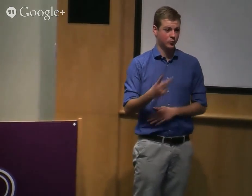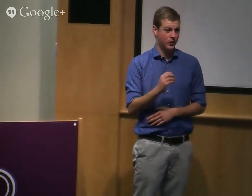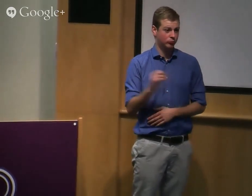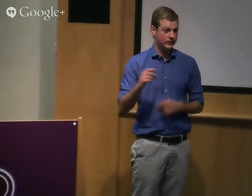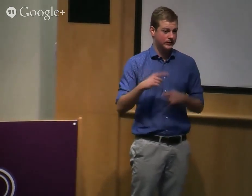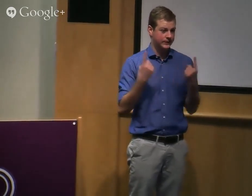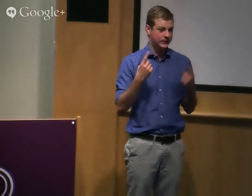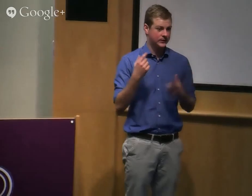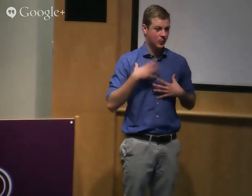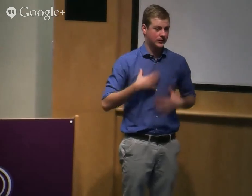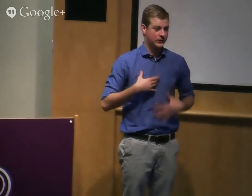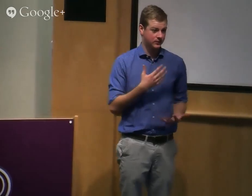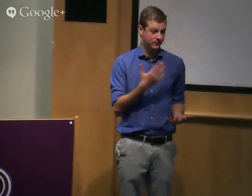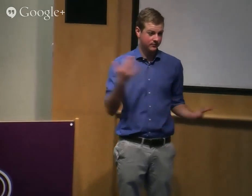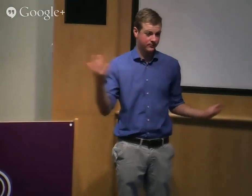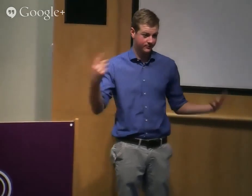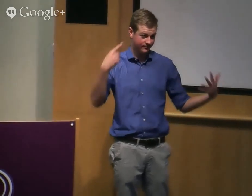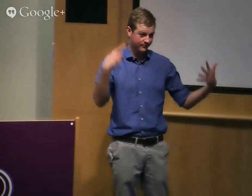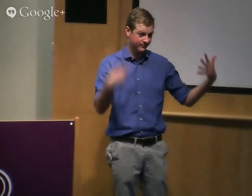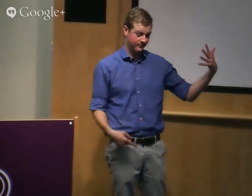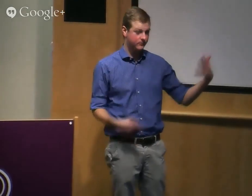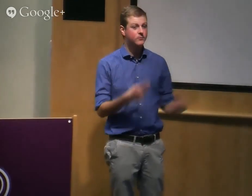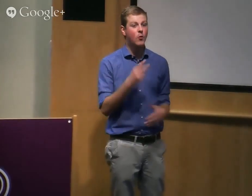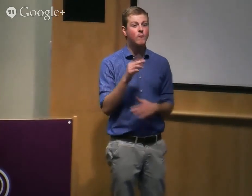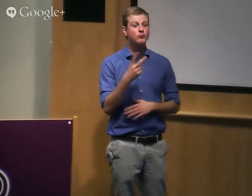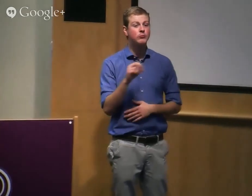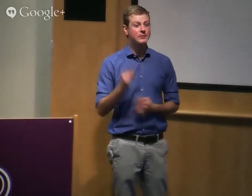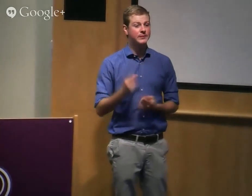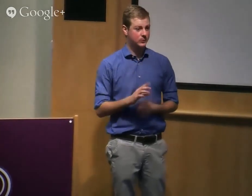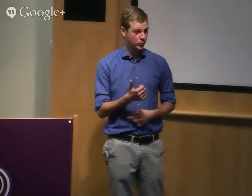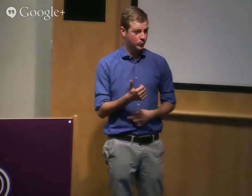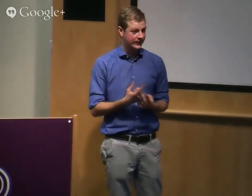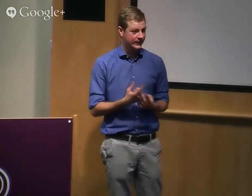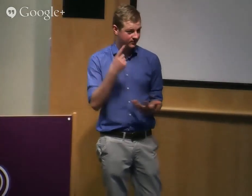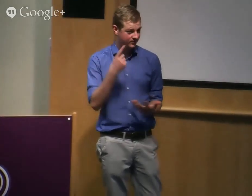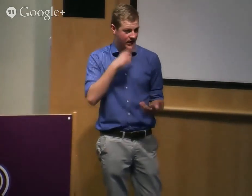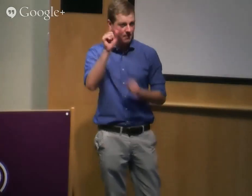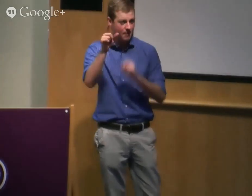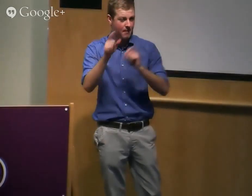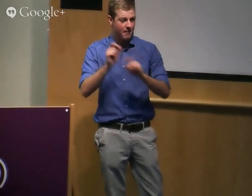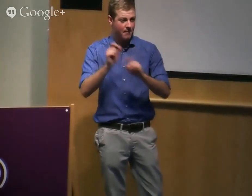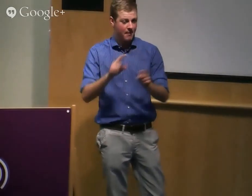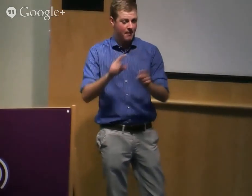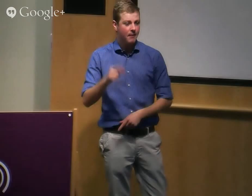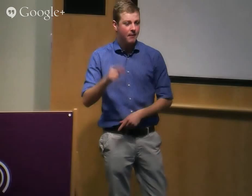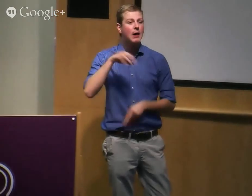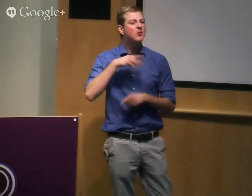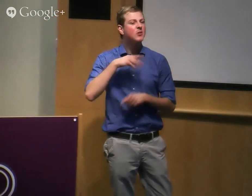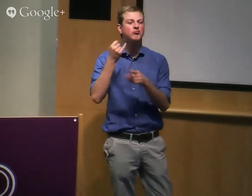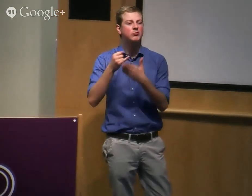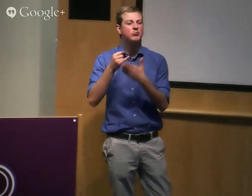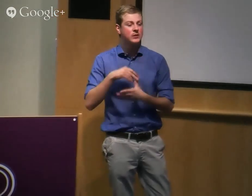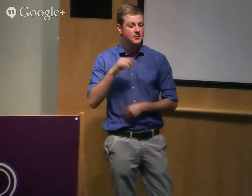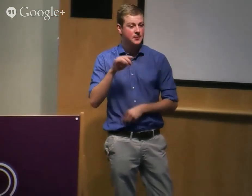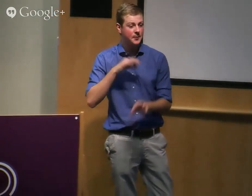and different budgets. Now, there are 200 bodies that you can contact, and you basically go to the ones that best represent the